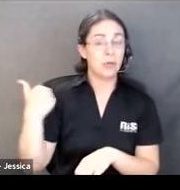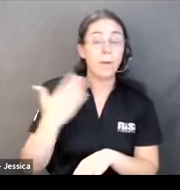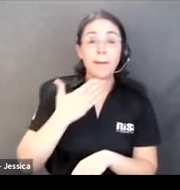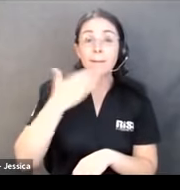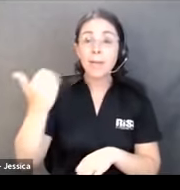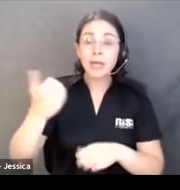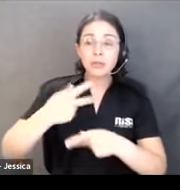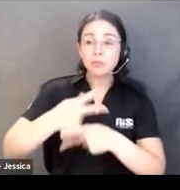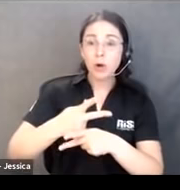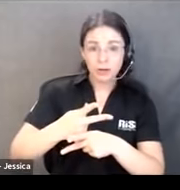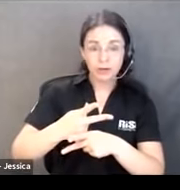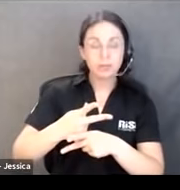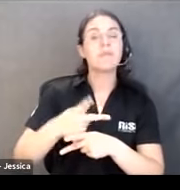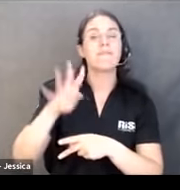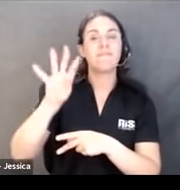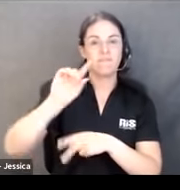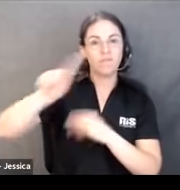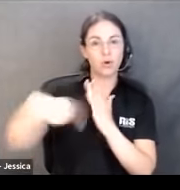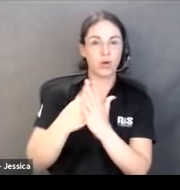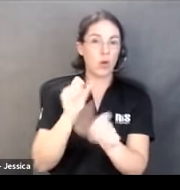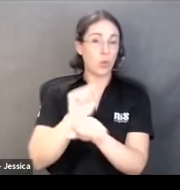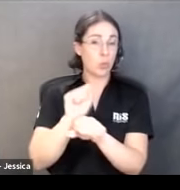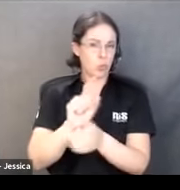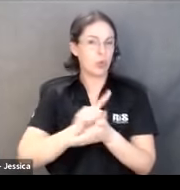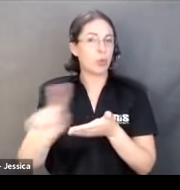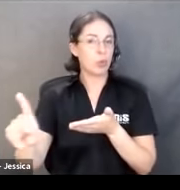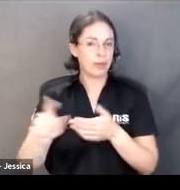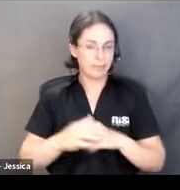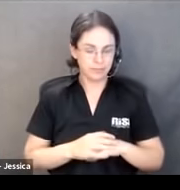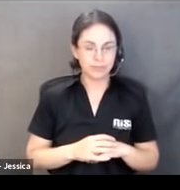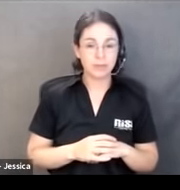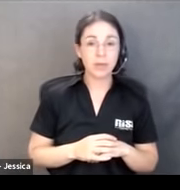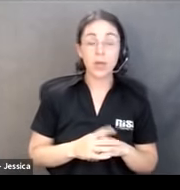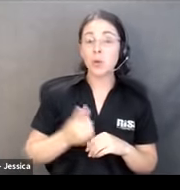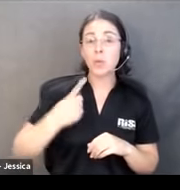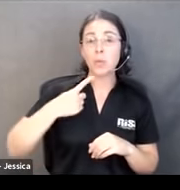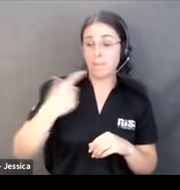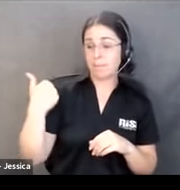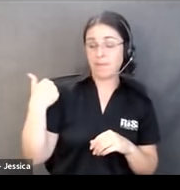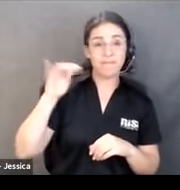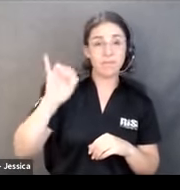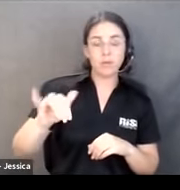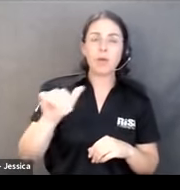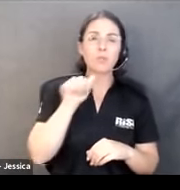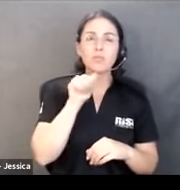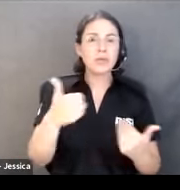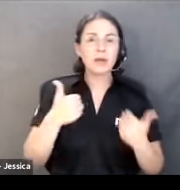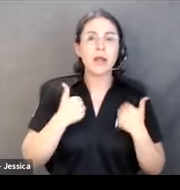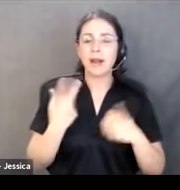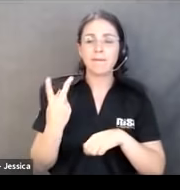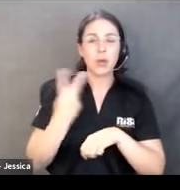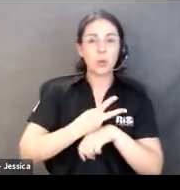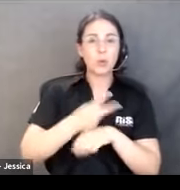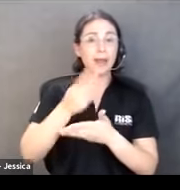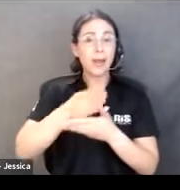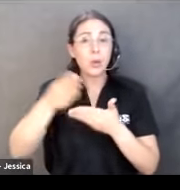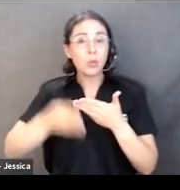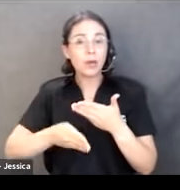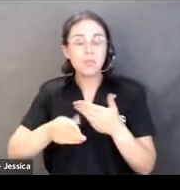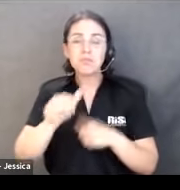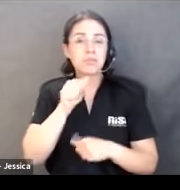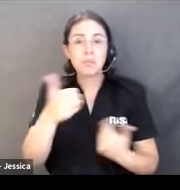was the 40-hour work week. And it's important to know that we didn't have a two-day weekend. Really, for most Americans,